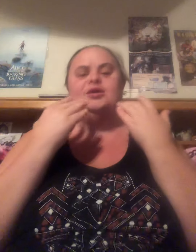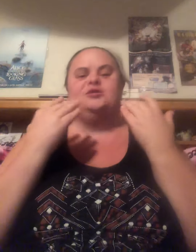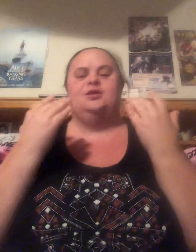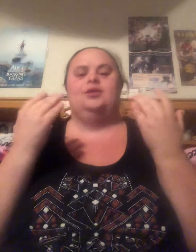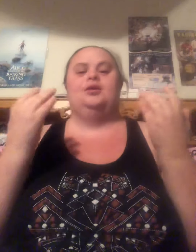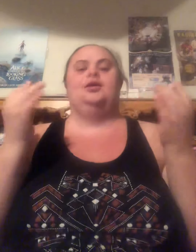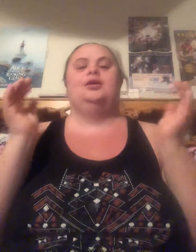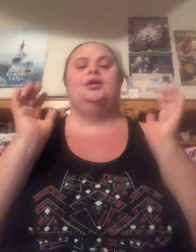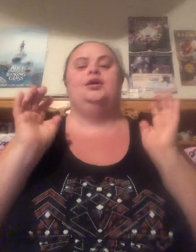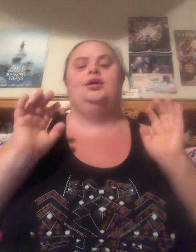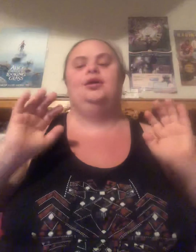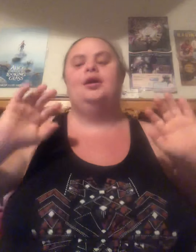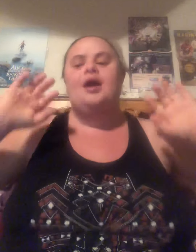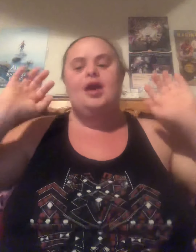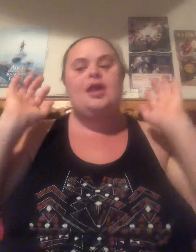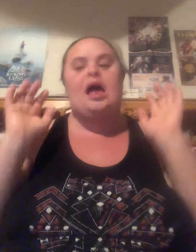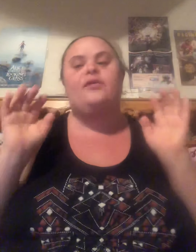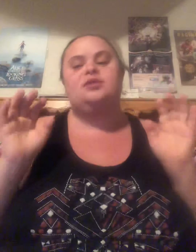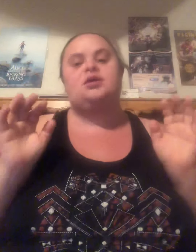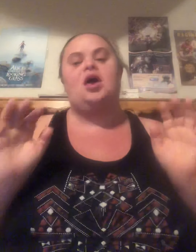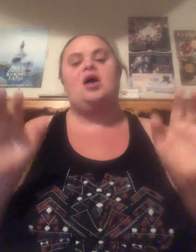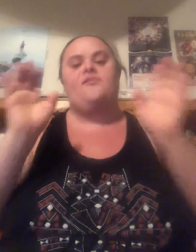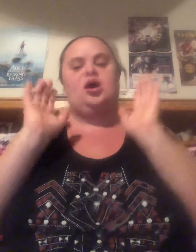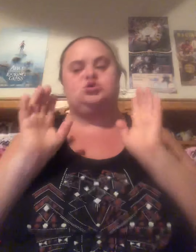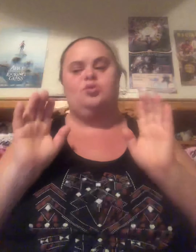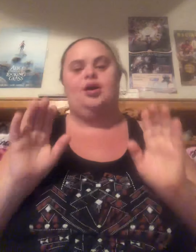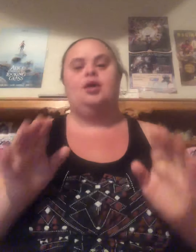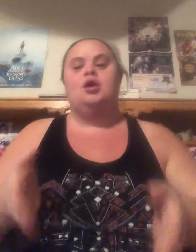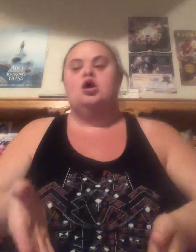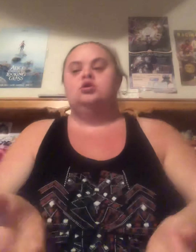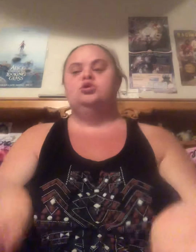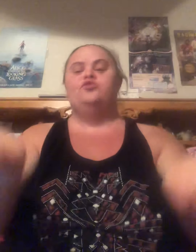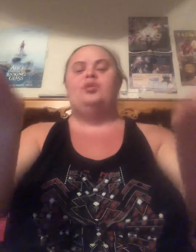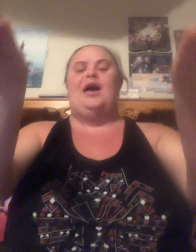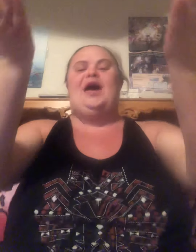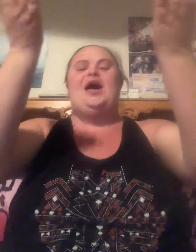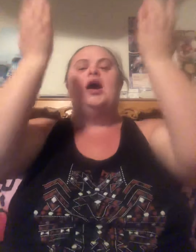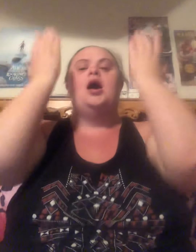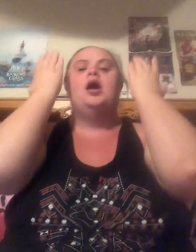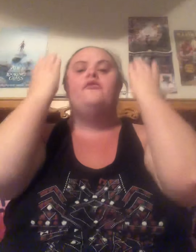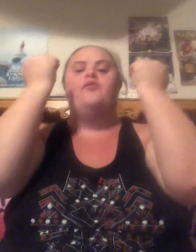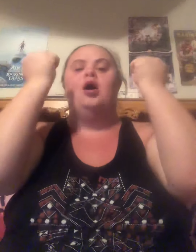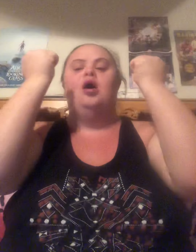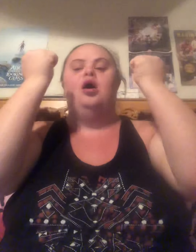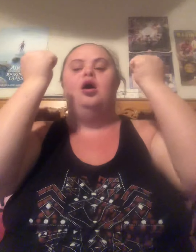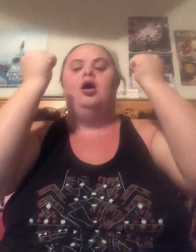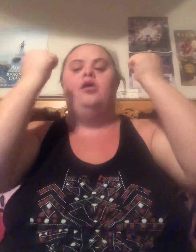easy, and every time I try to fly, I fall.